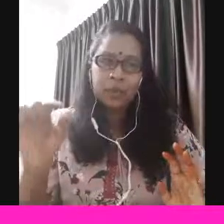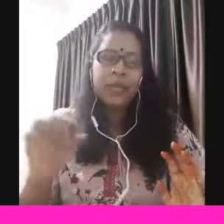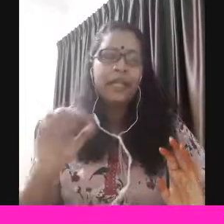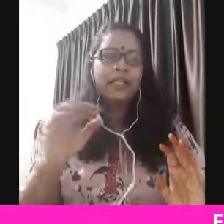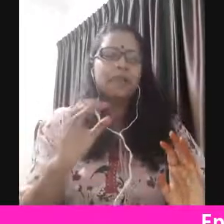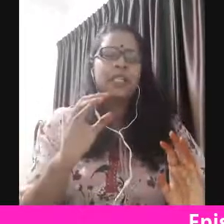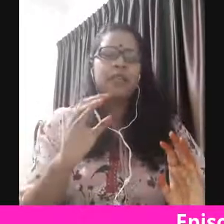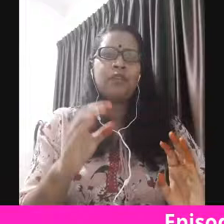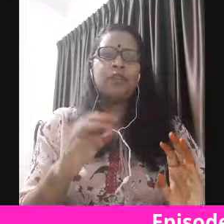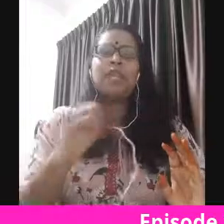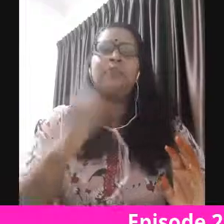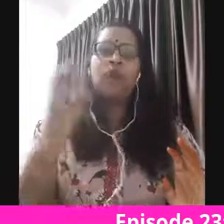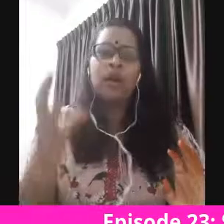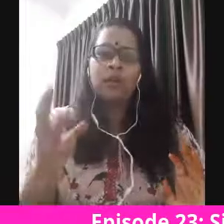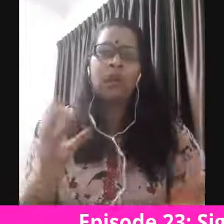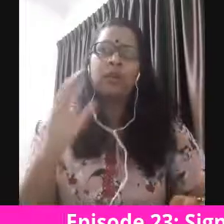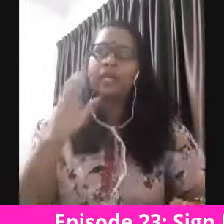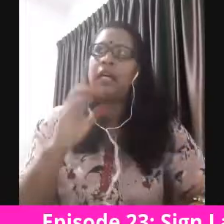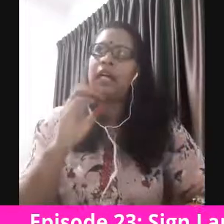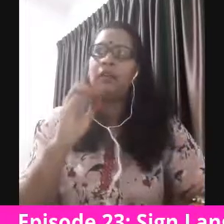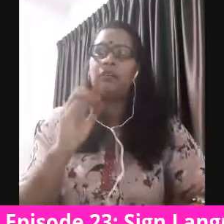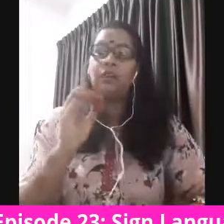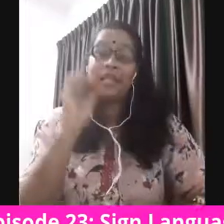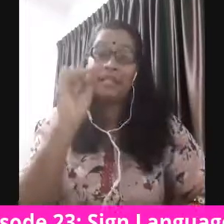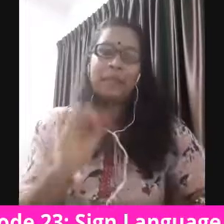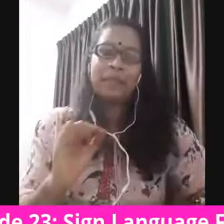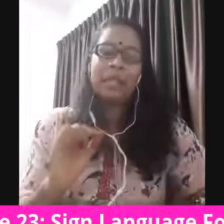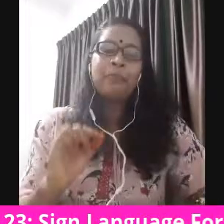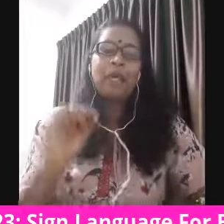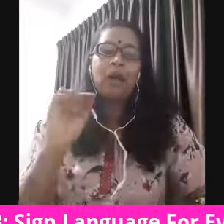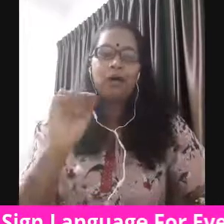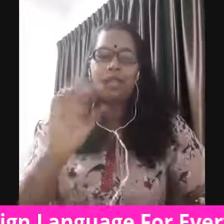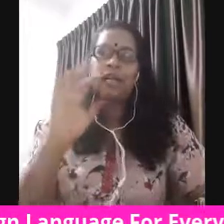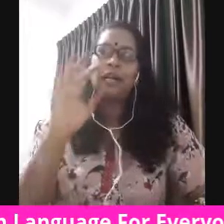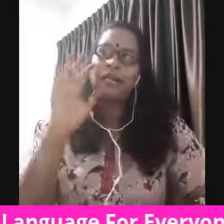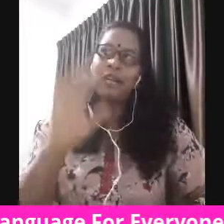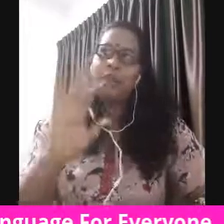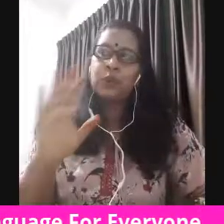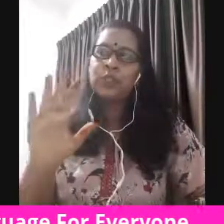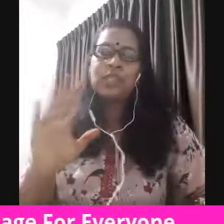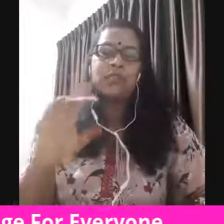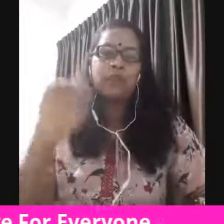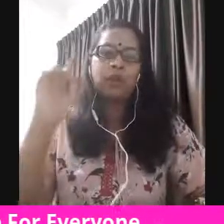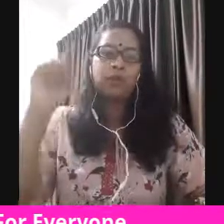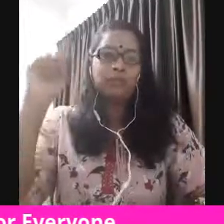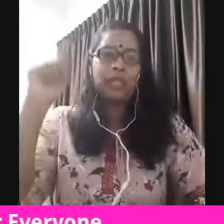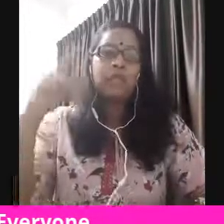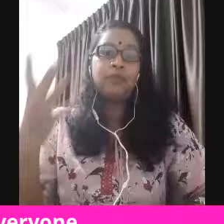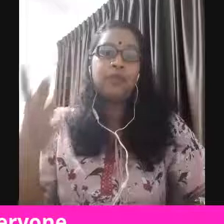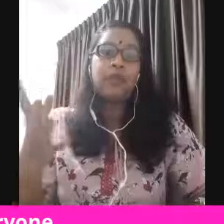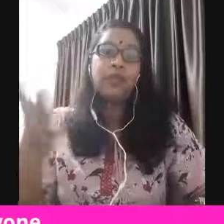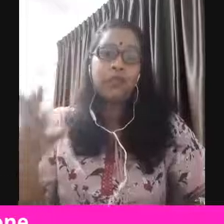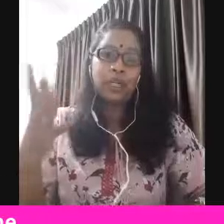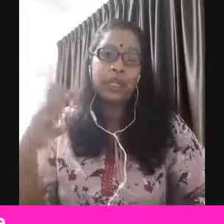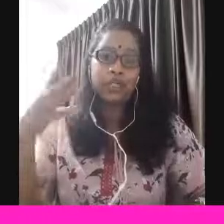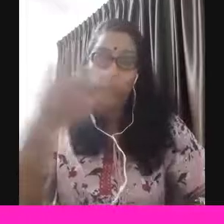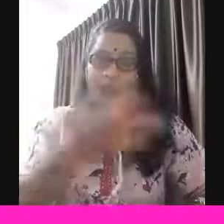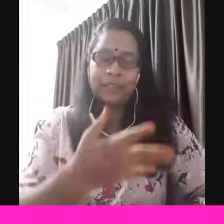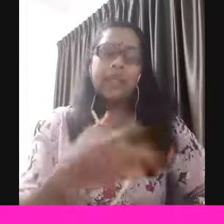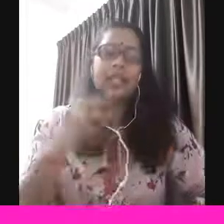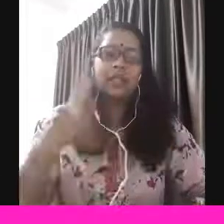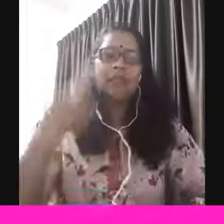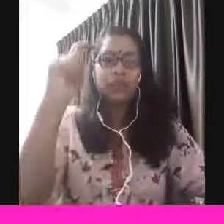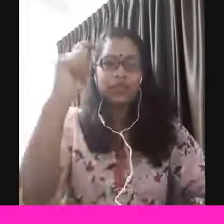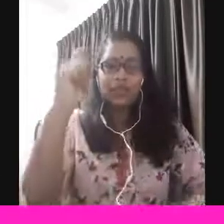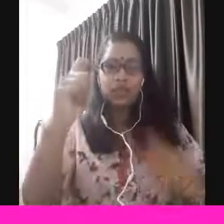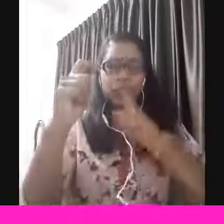Bahasa Melayu, it's specific for the imbuhan all. Okay, for example, okay, deaf students will go. If they want to go to